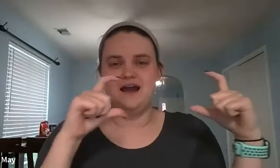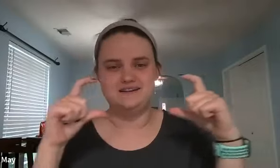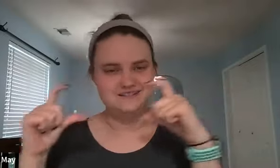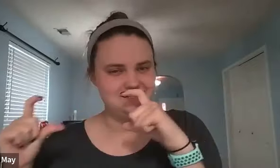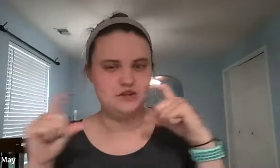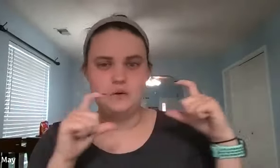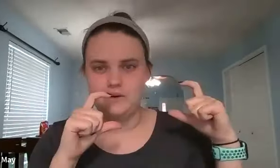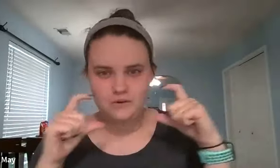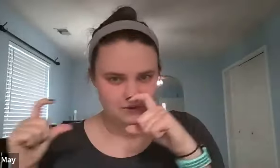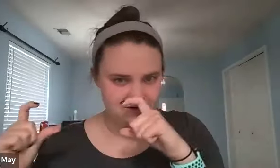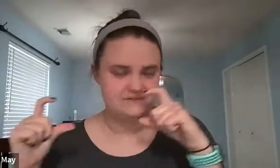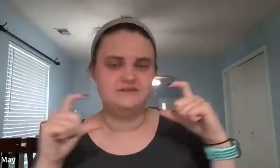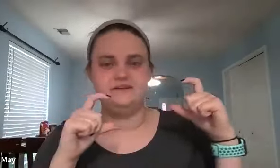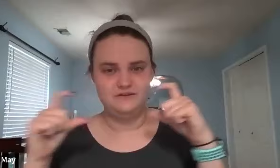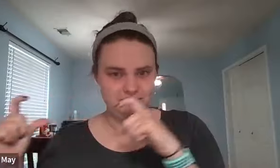I tend to go corn.